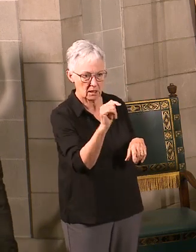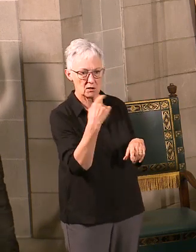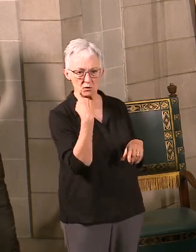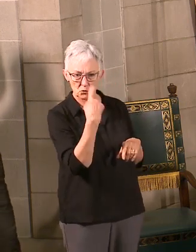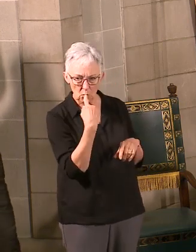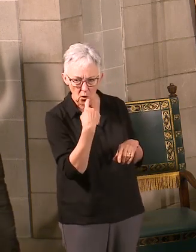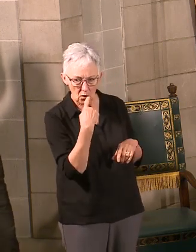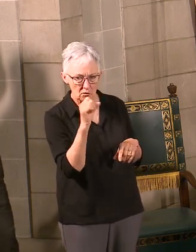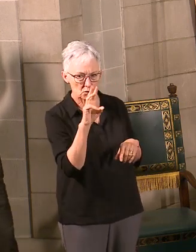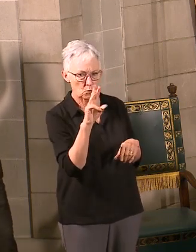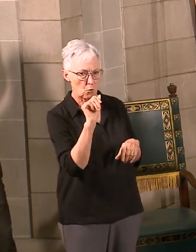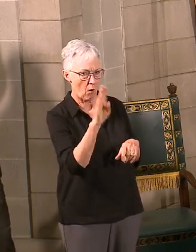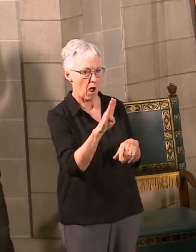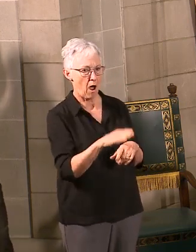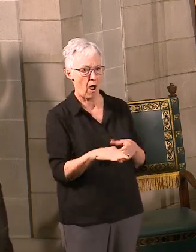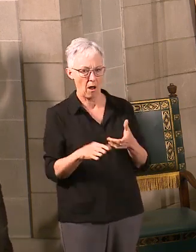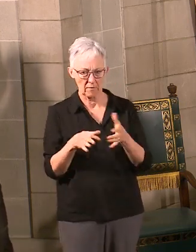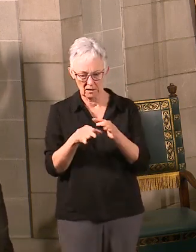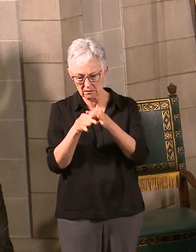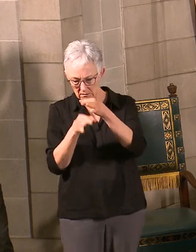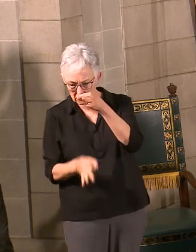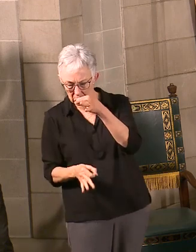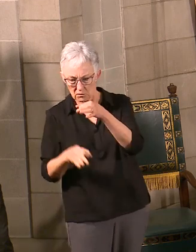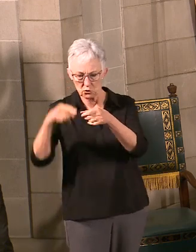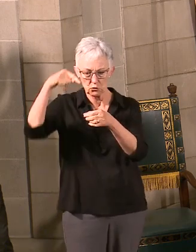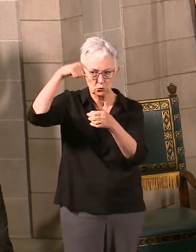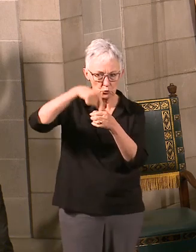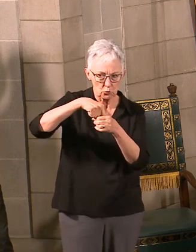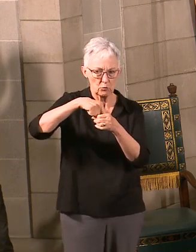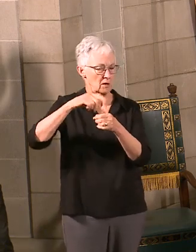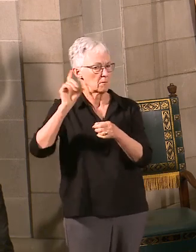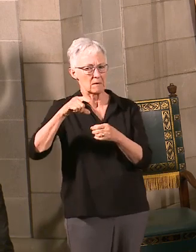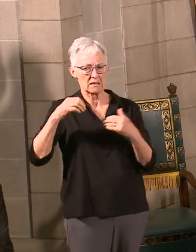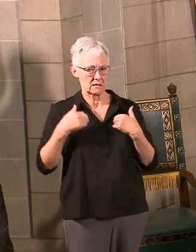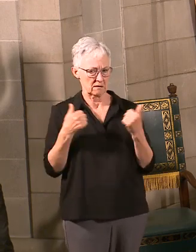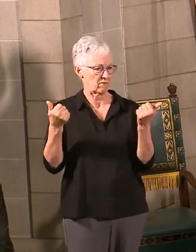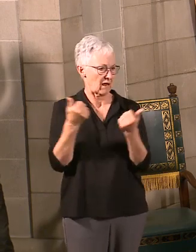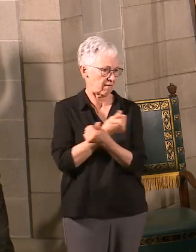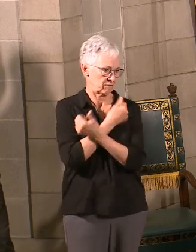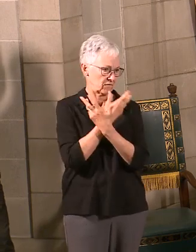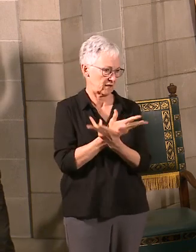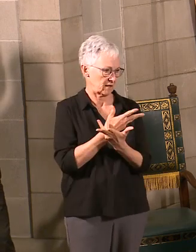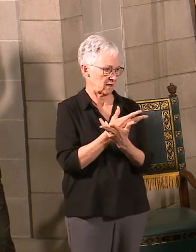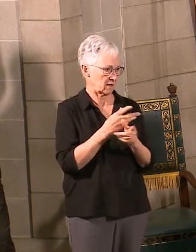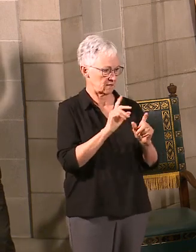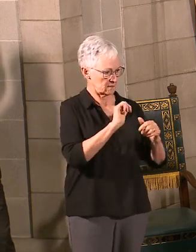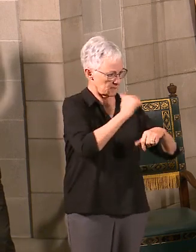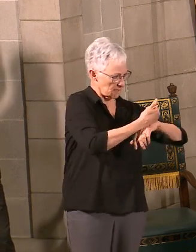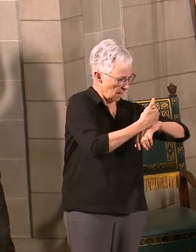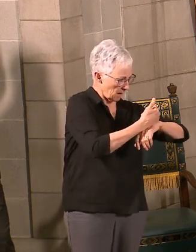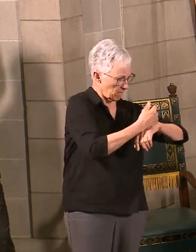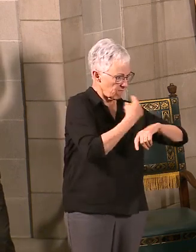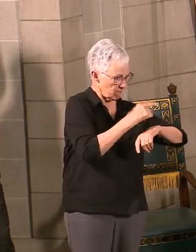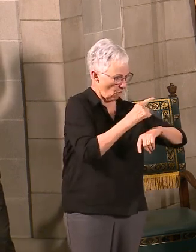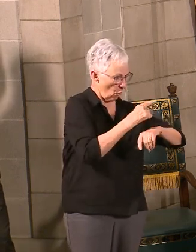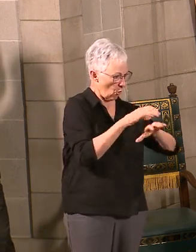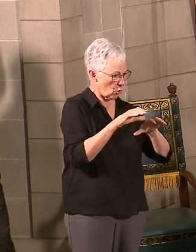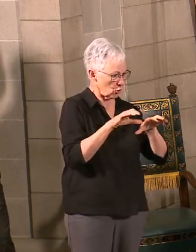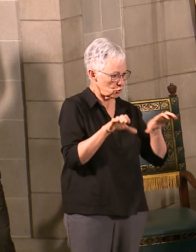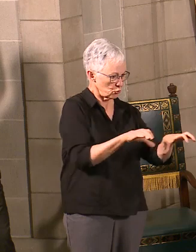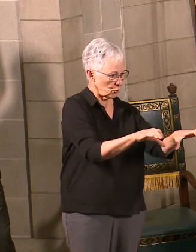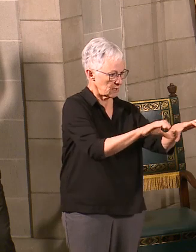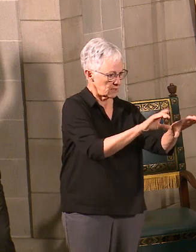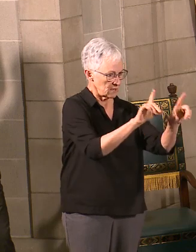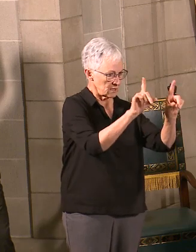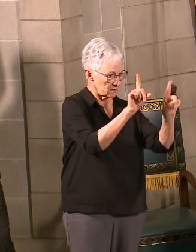viral media, the test tubes, all that's got to come together to be able to complete that supply chain, if you will, with regard to how we actually complete testing. And so that has been one